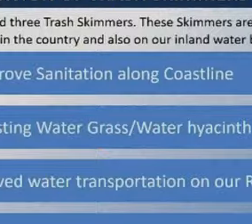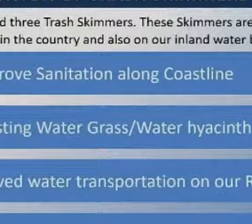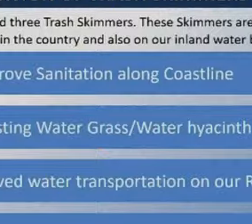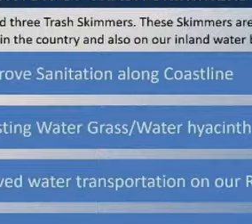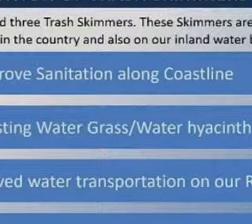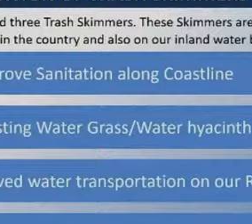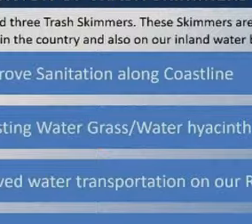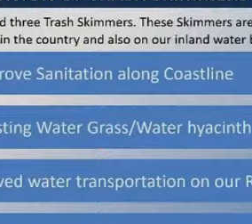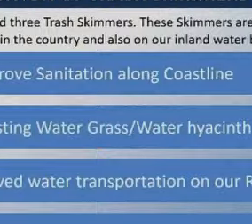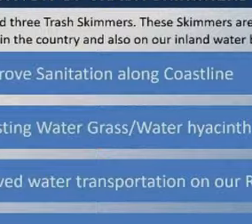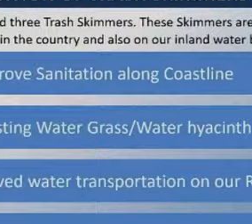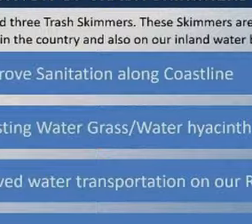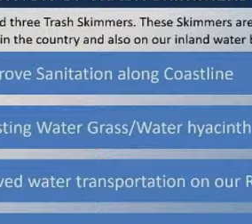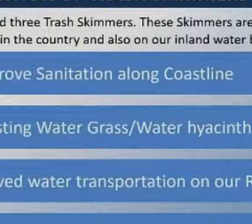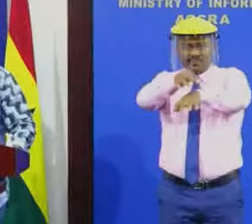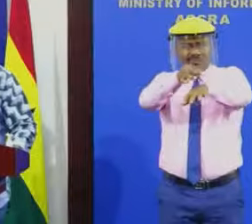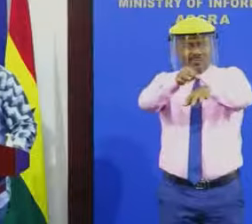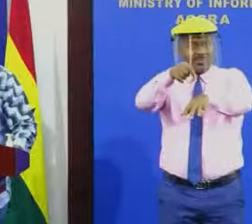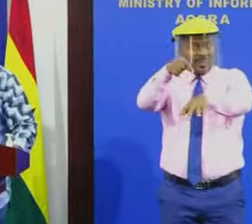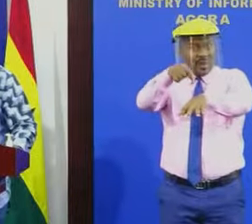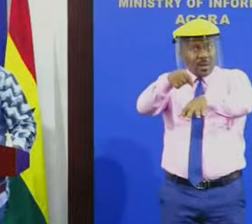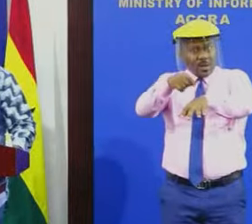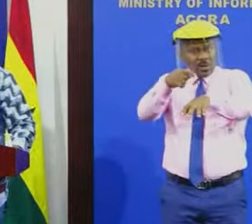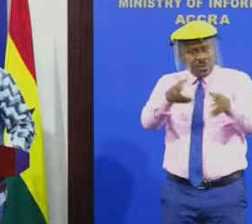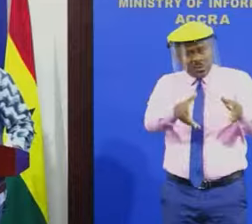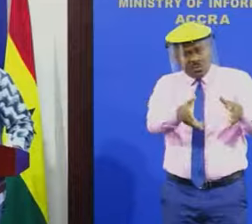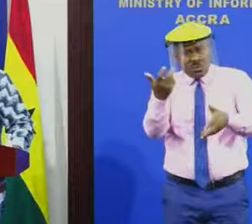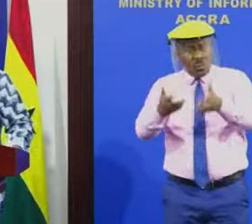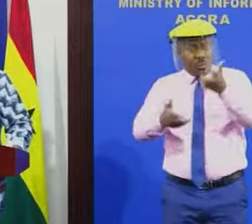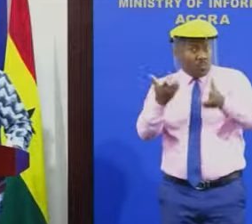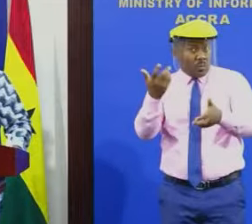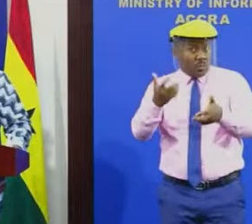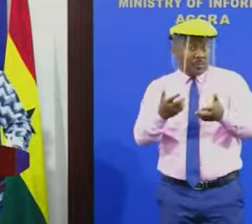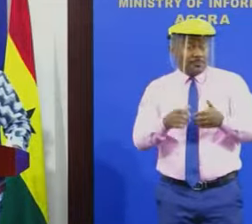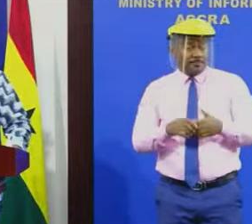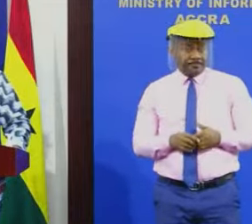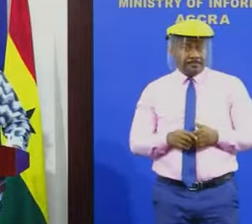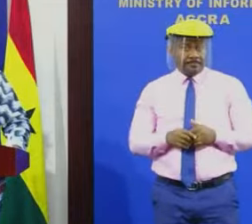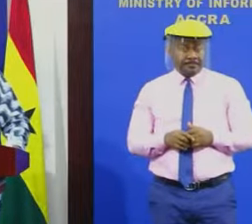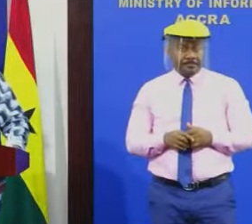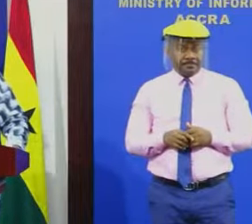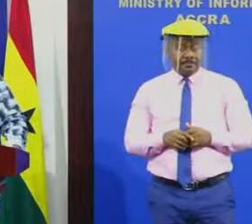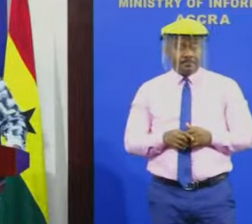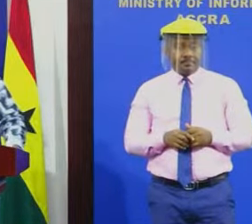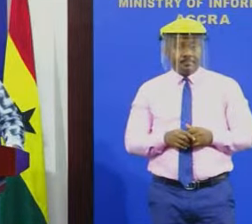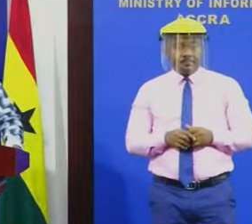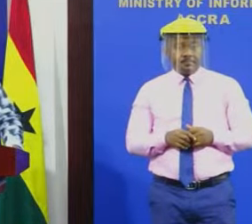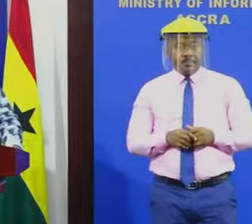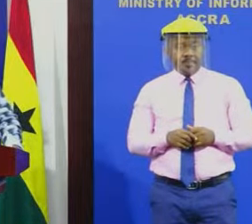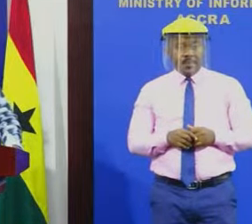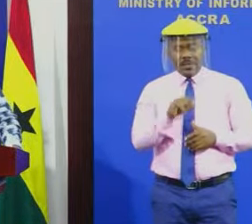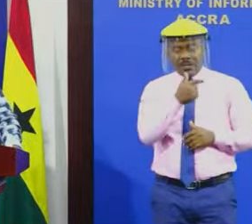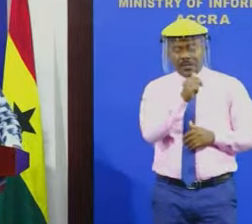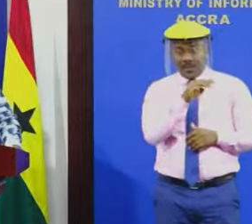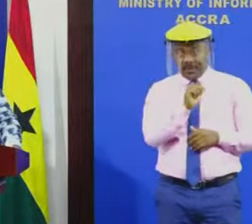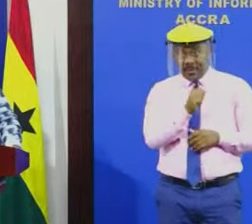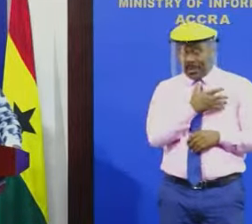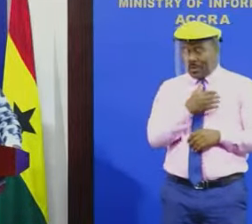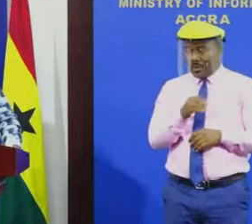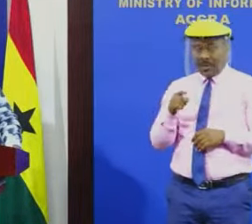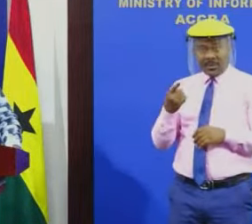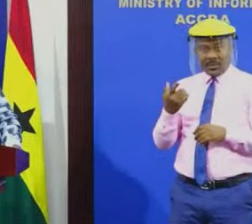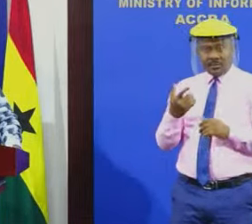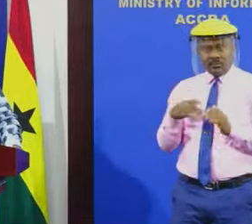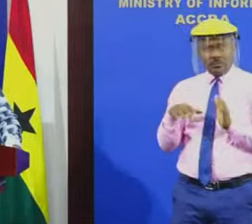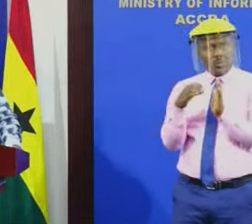reasons that the Ghana Maritime Authority, acting in accordance with the provisions of MAPOL Annex 5 and Chapter 6 of the Maritime